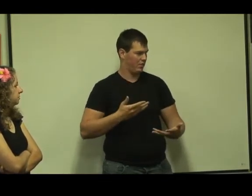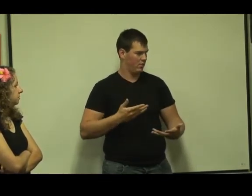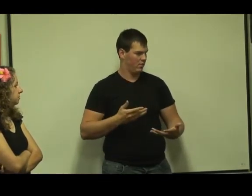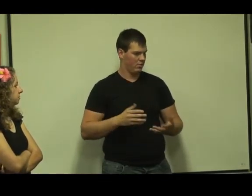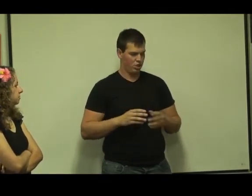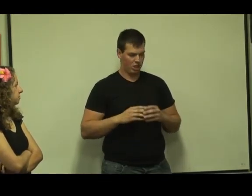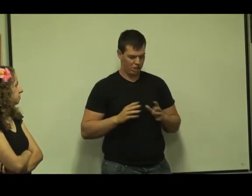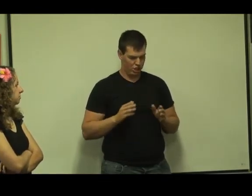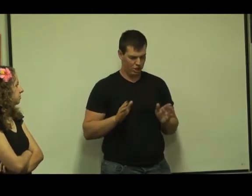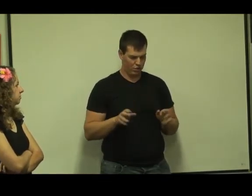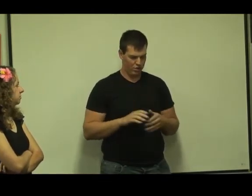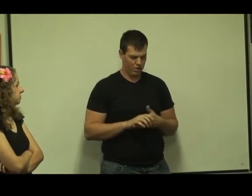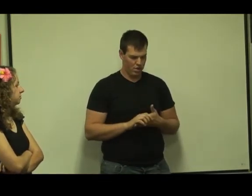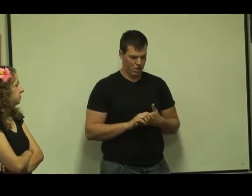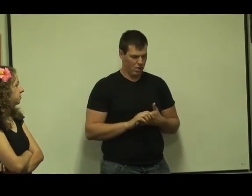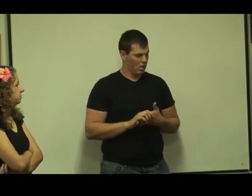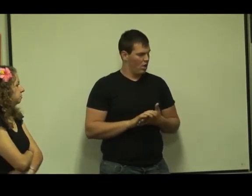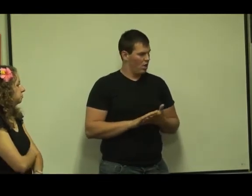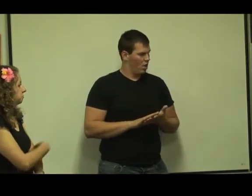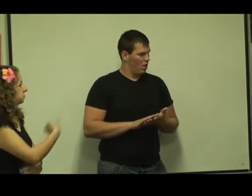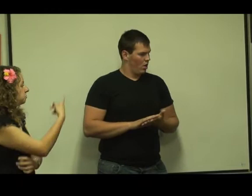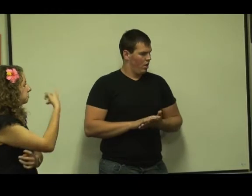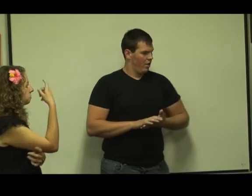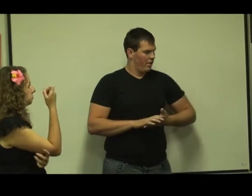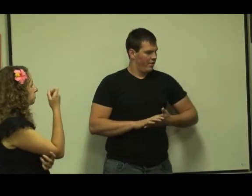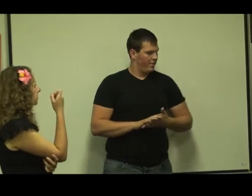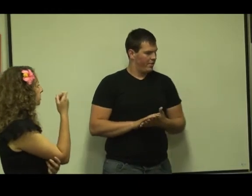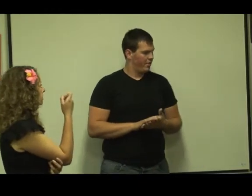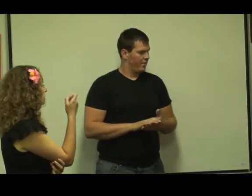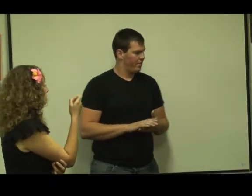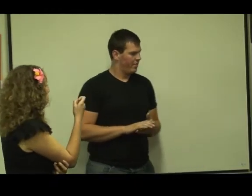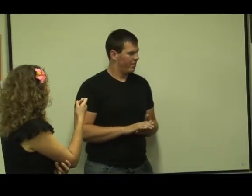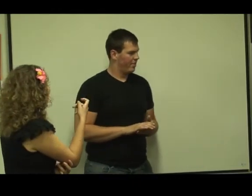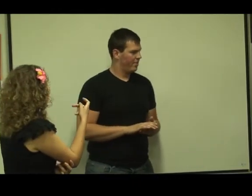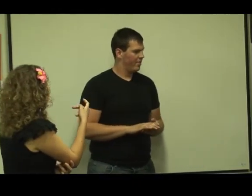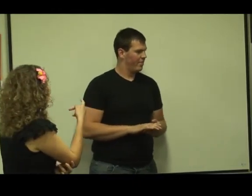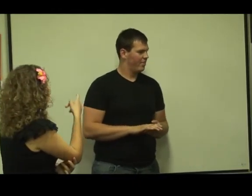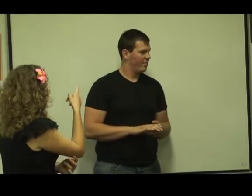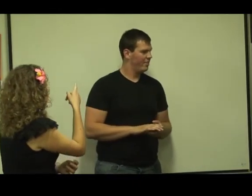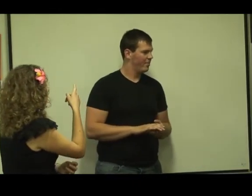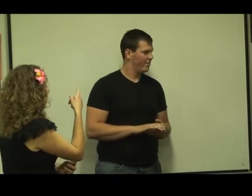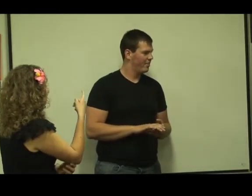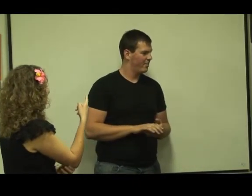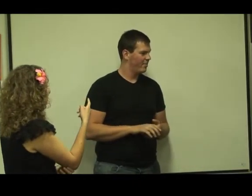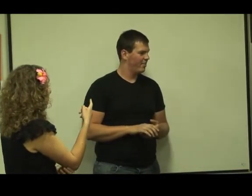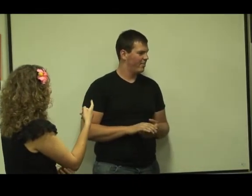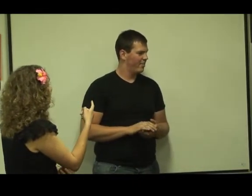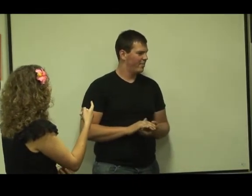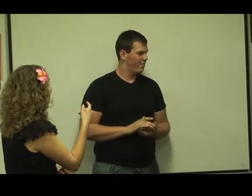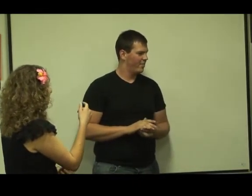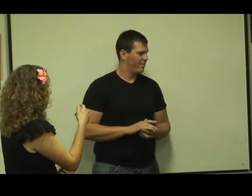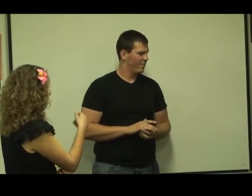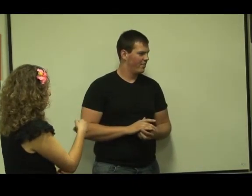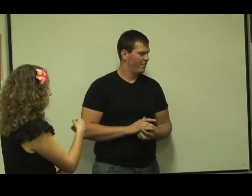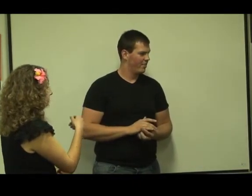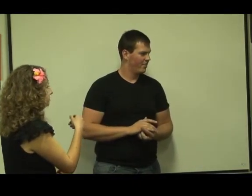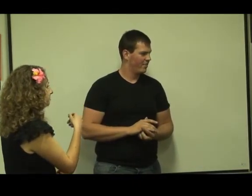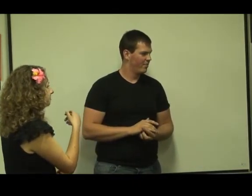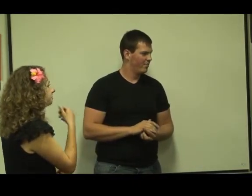general. Just because neither you speak English and your friend speaks English, and you meet somebody who speaks French.